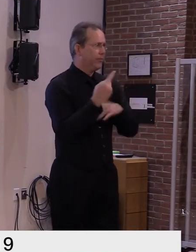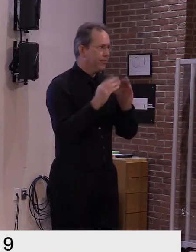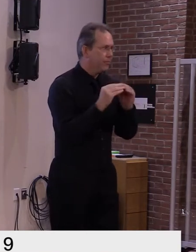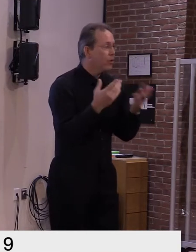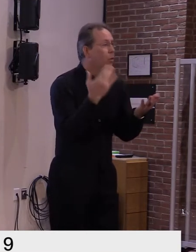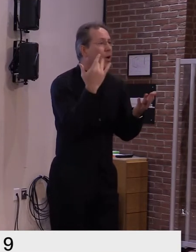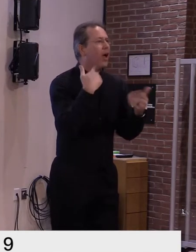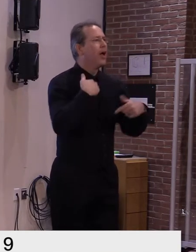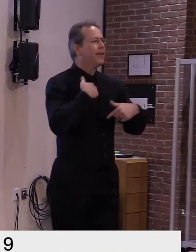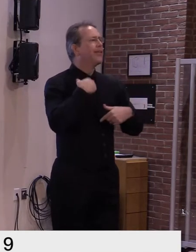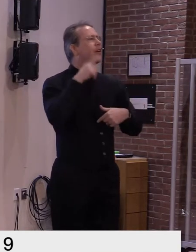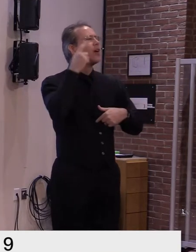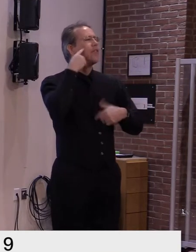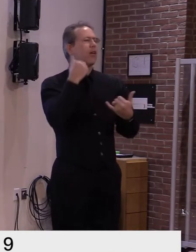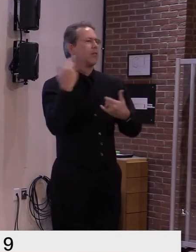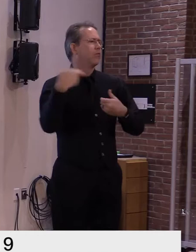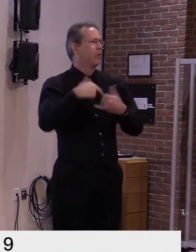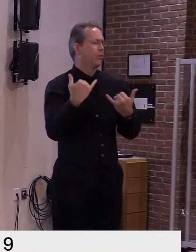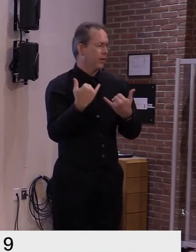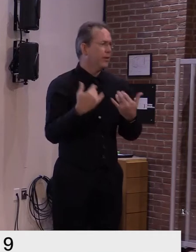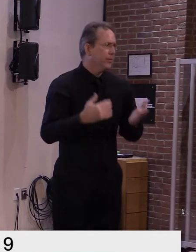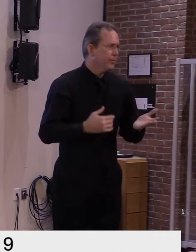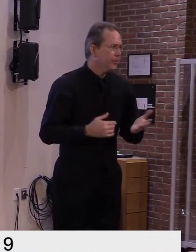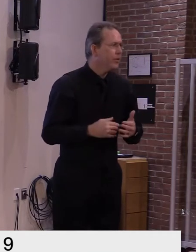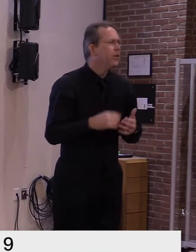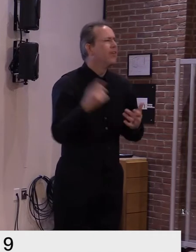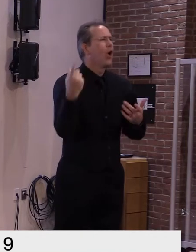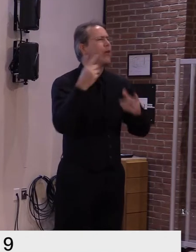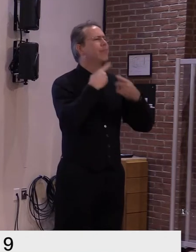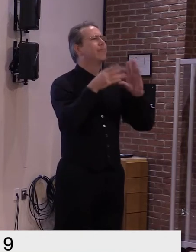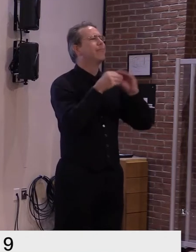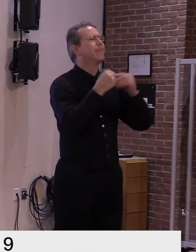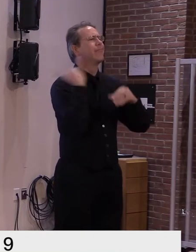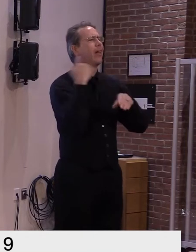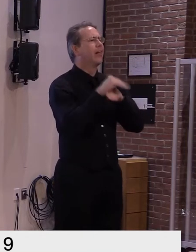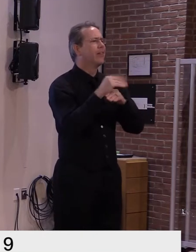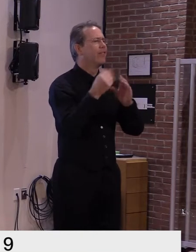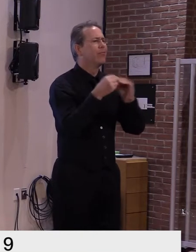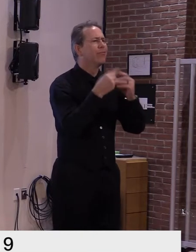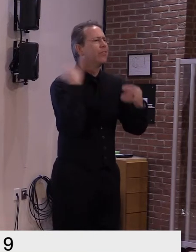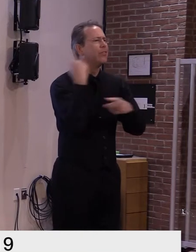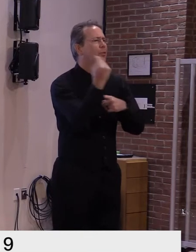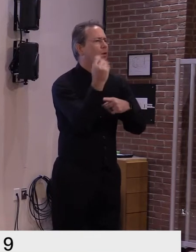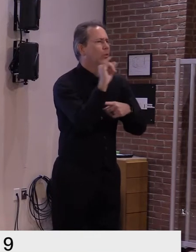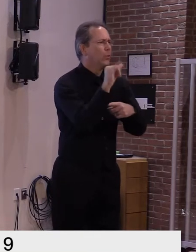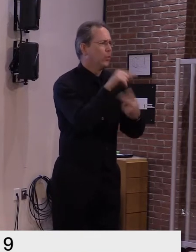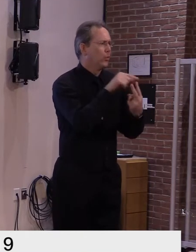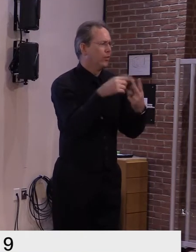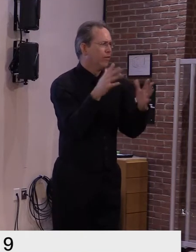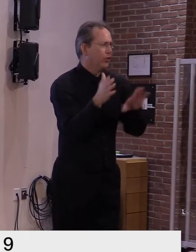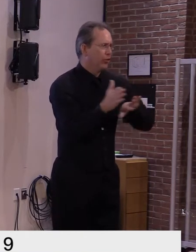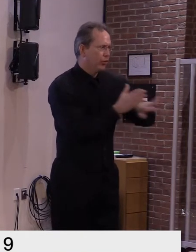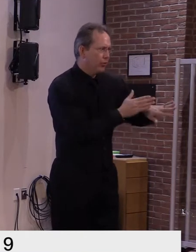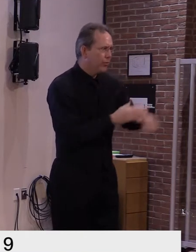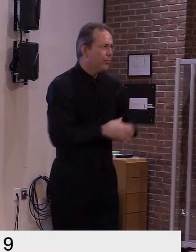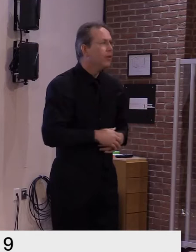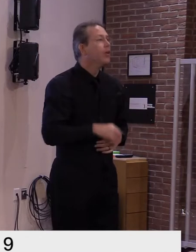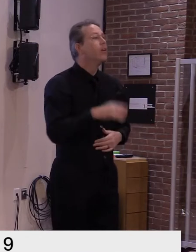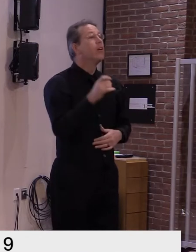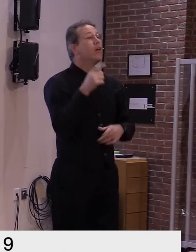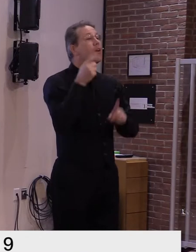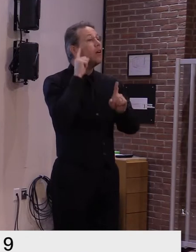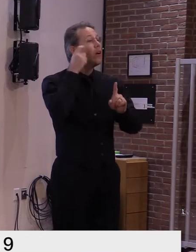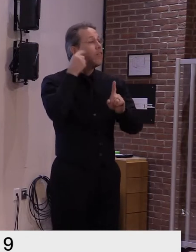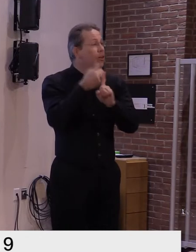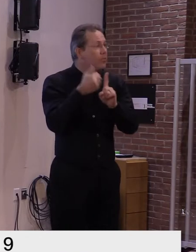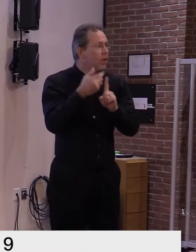not joining us today. He needed this time to address some of the work that was postponed due to